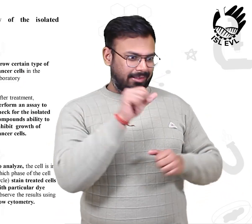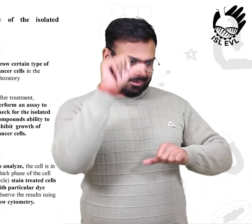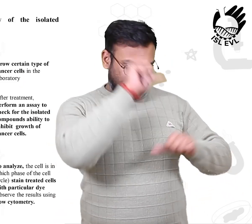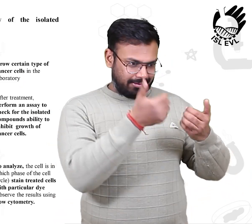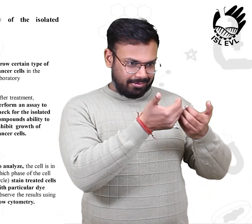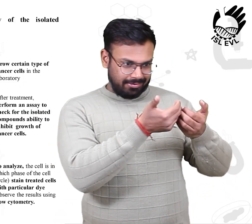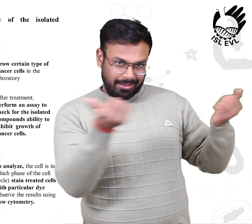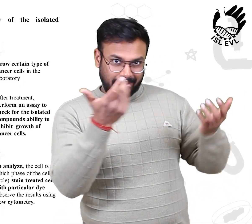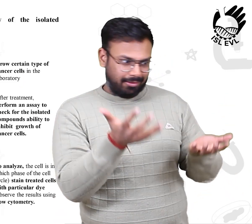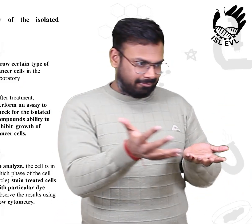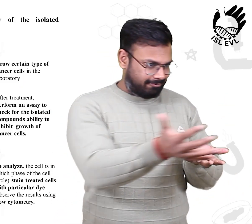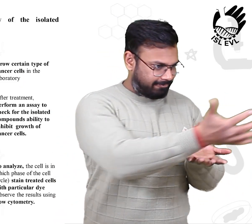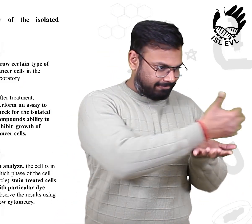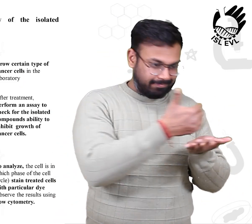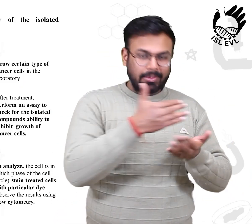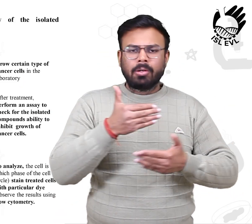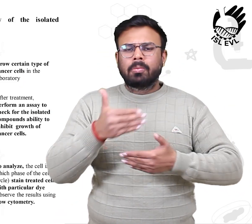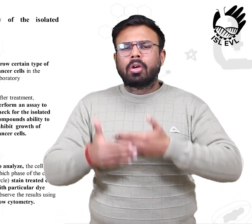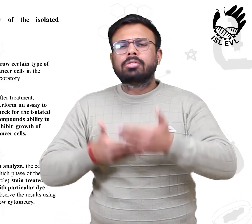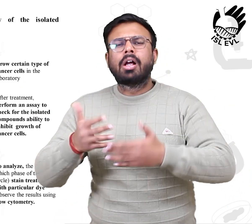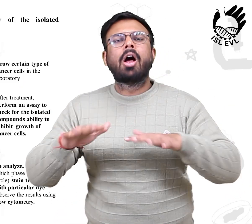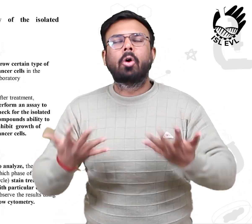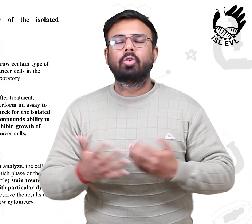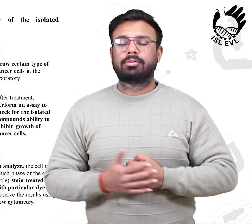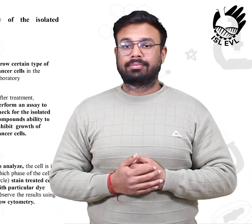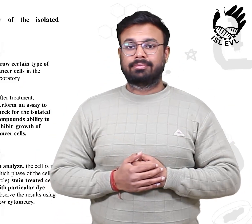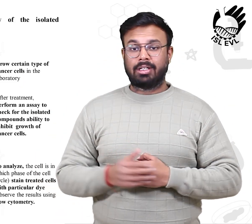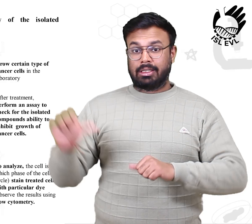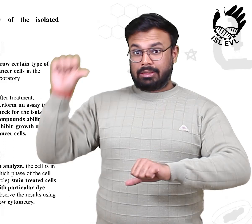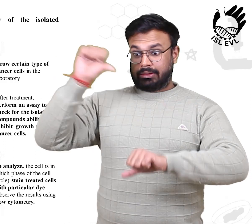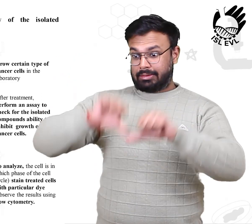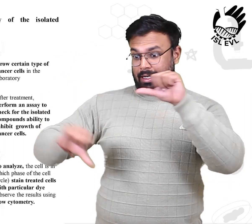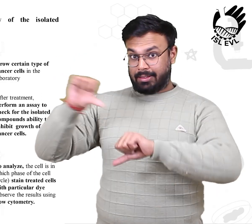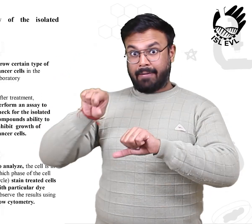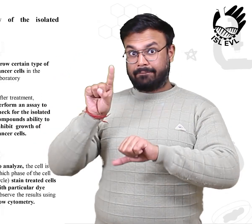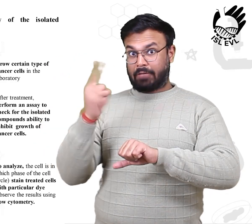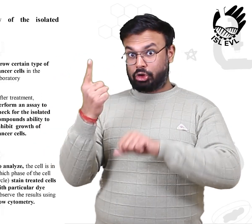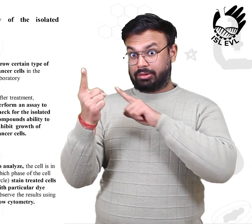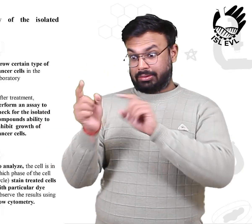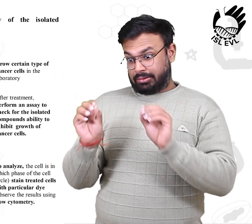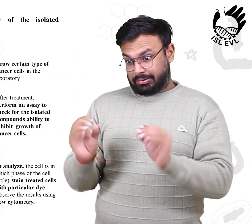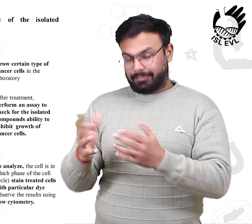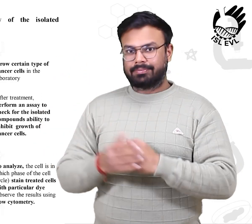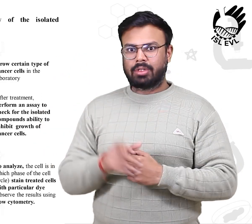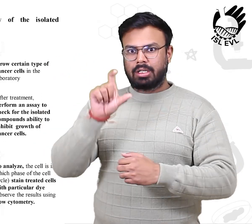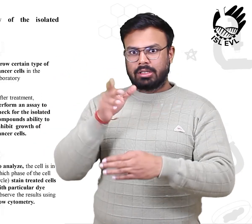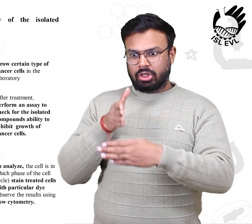Procedure to check for the bioactivity of the isolated components. First, grow certain